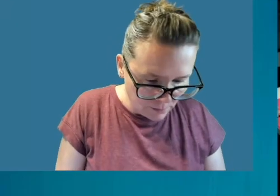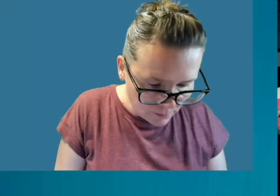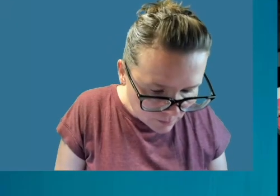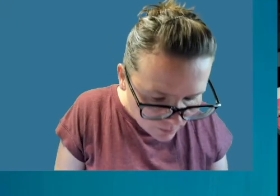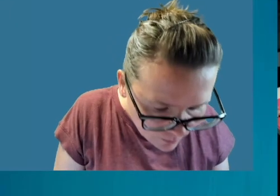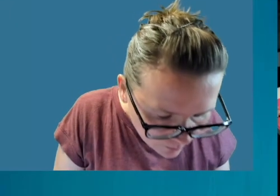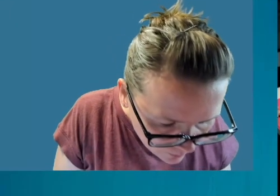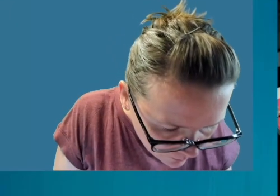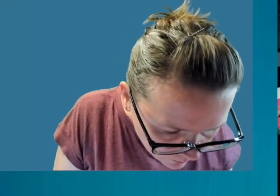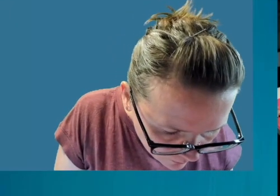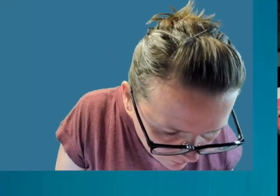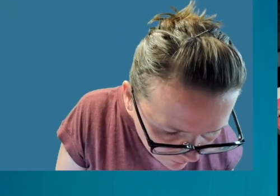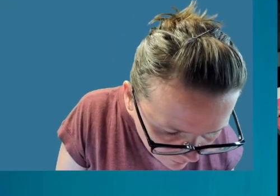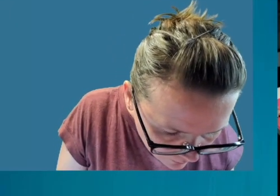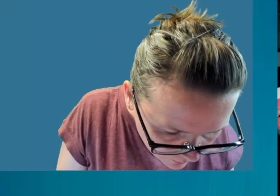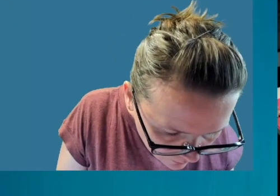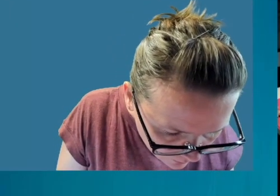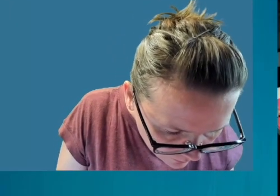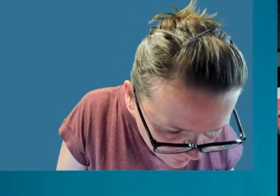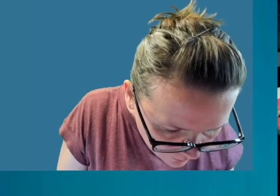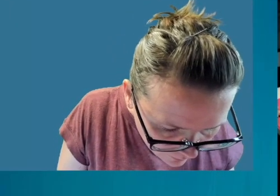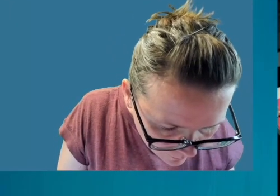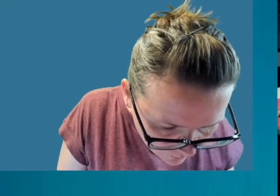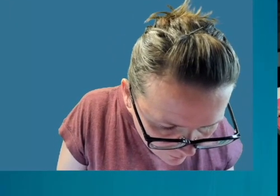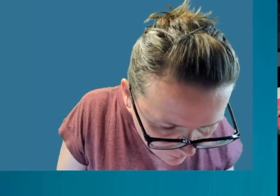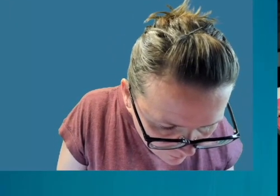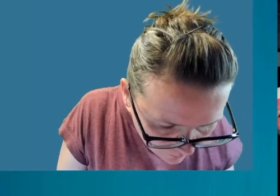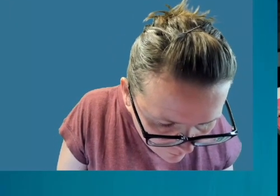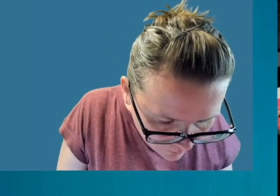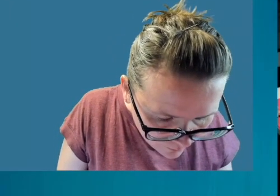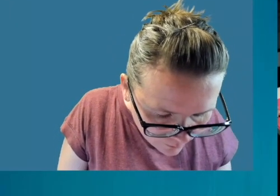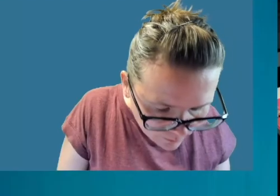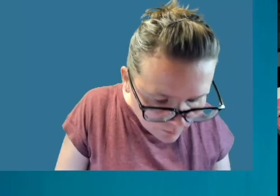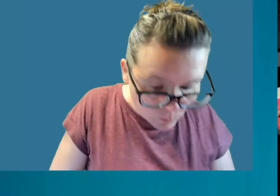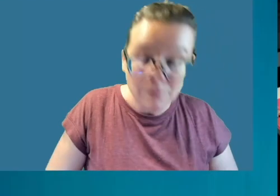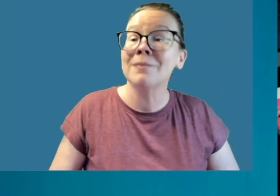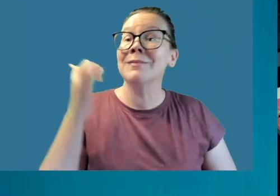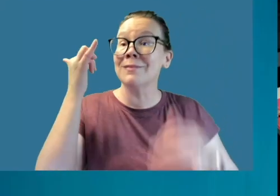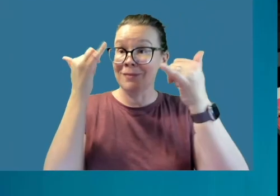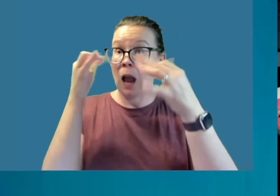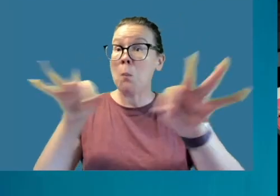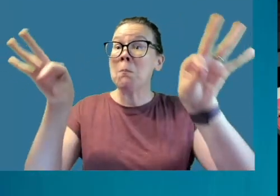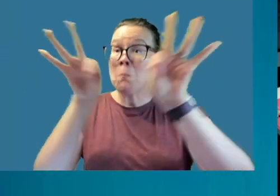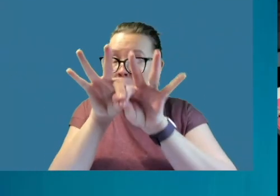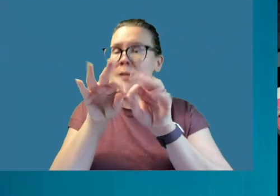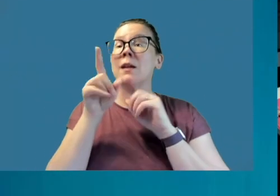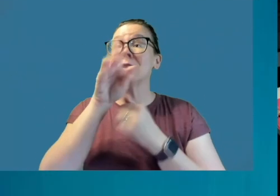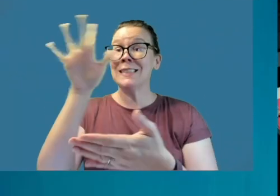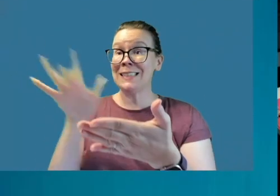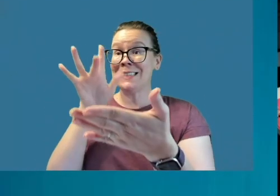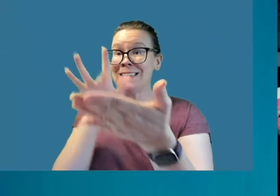centered on the new piece of fabric. And the most important thing is